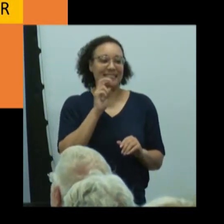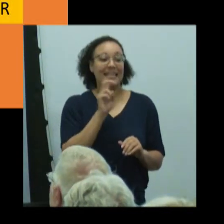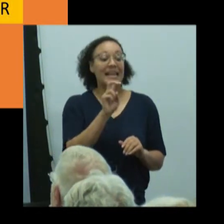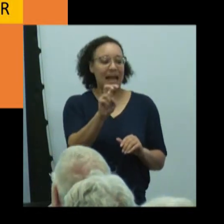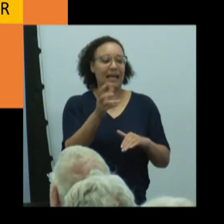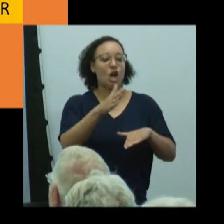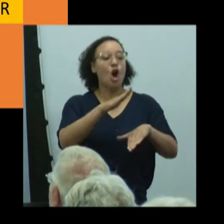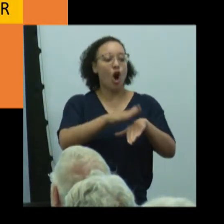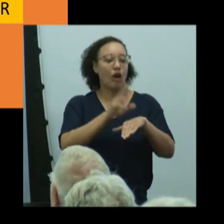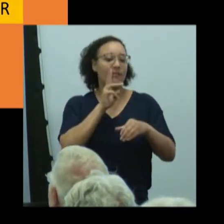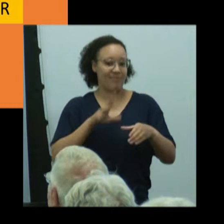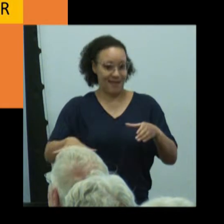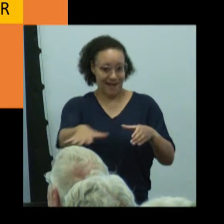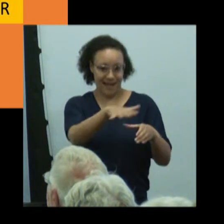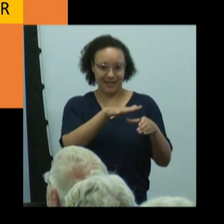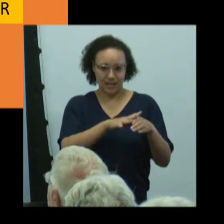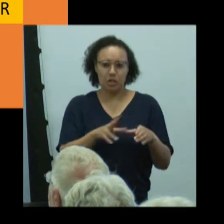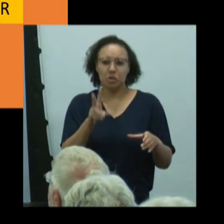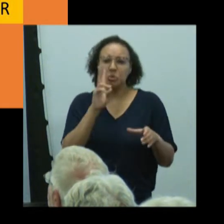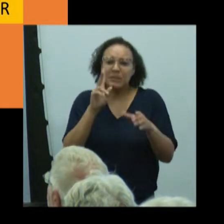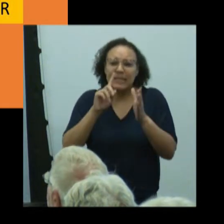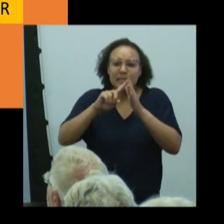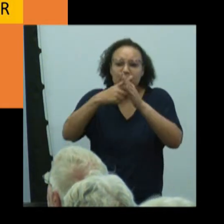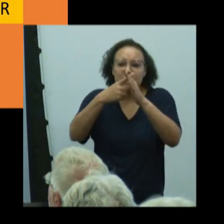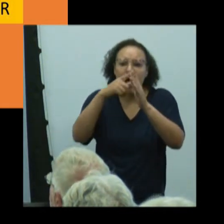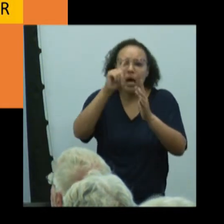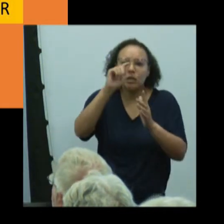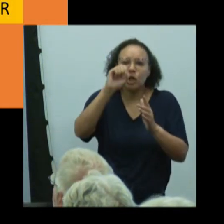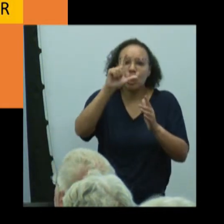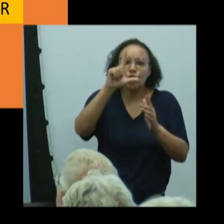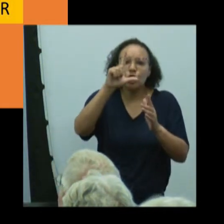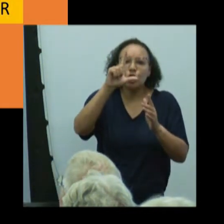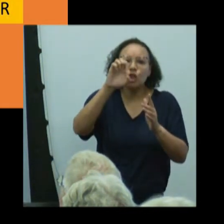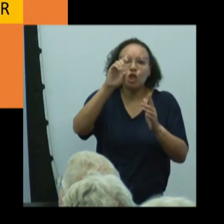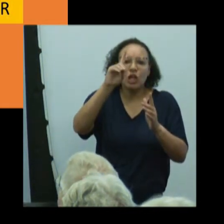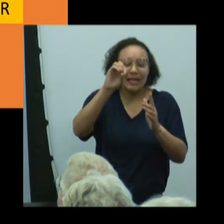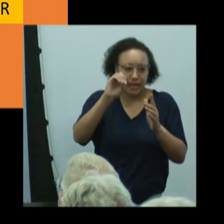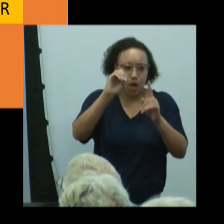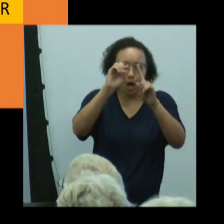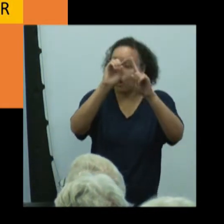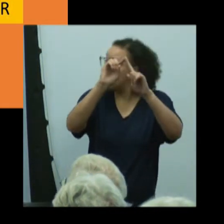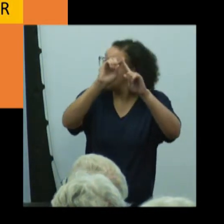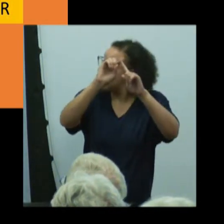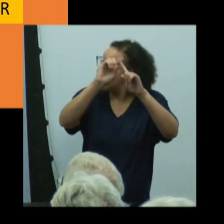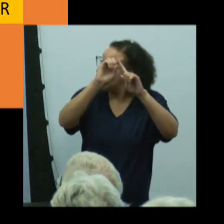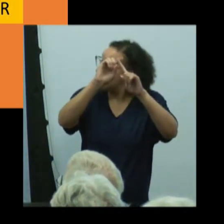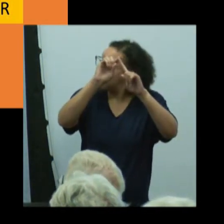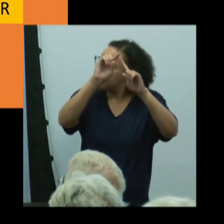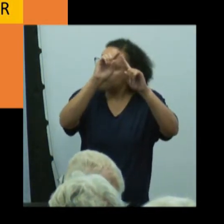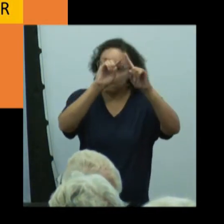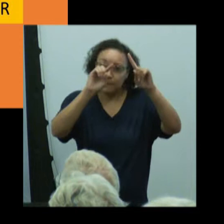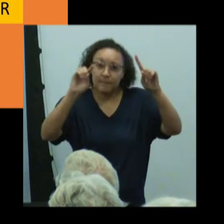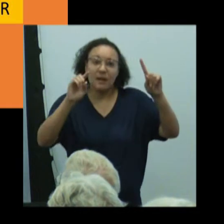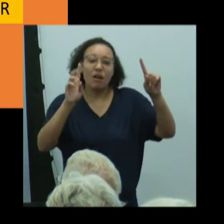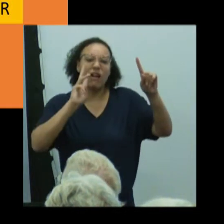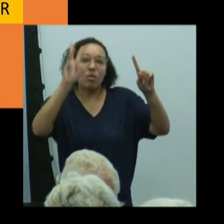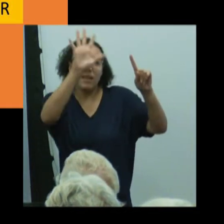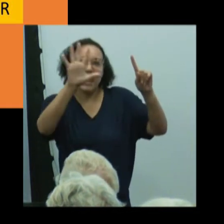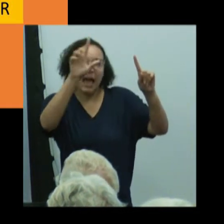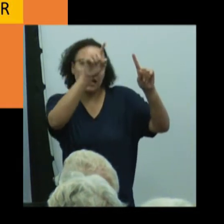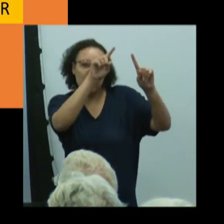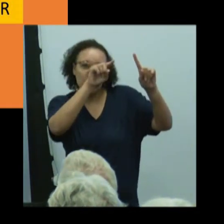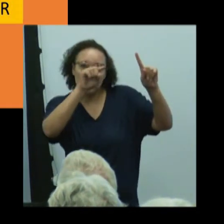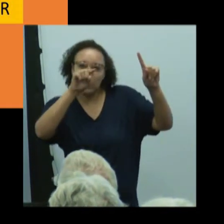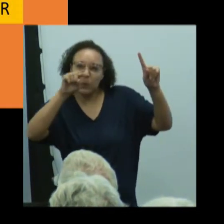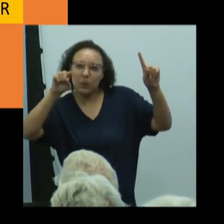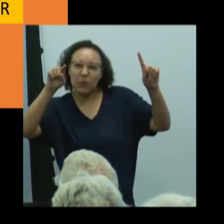it starts up in a little piece of Toledo, winds its way around the lake, misses a lot of